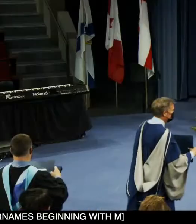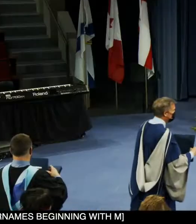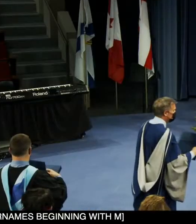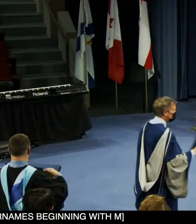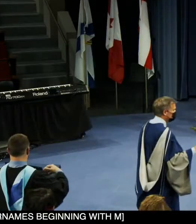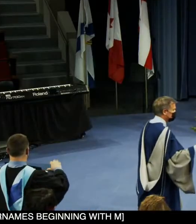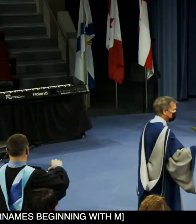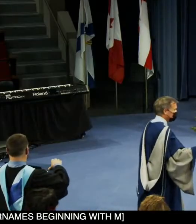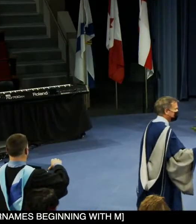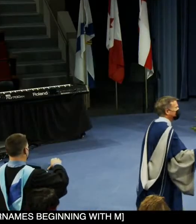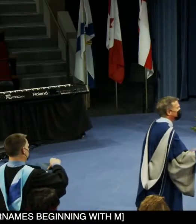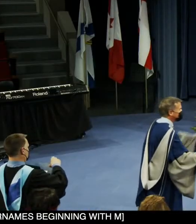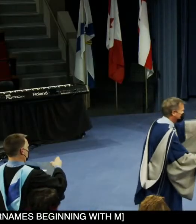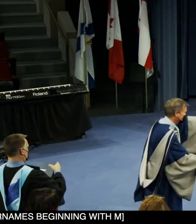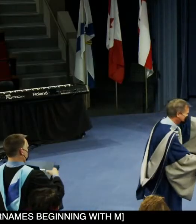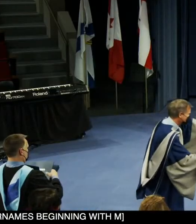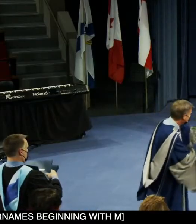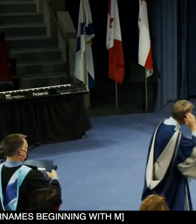Sakip Raman.